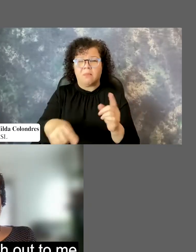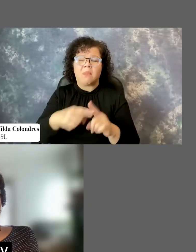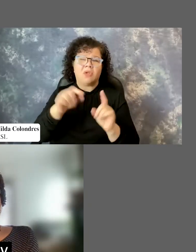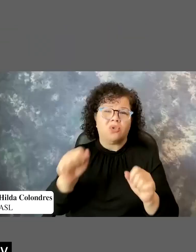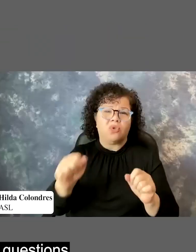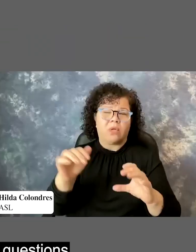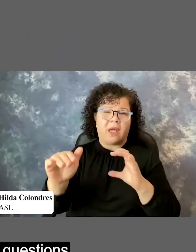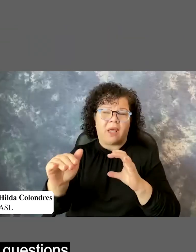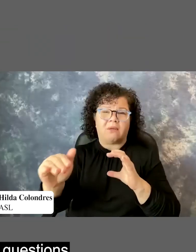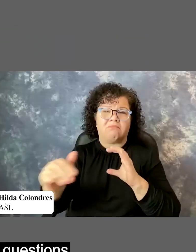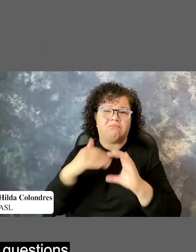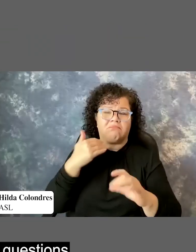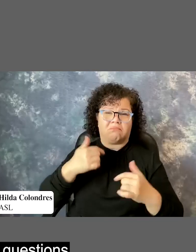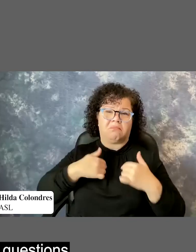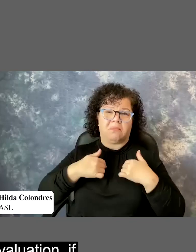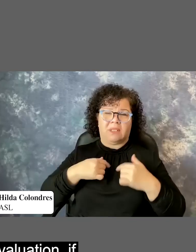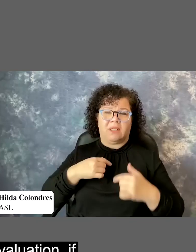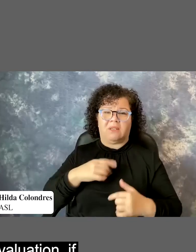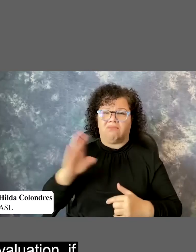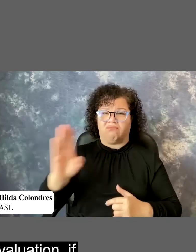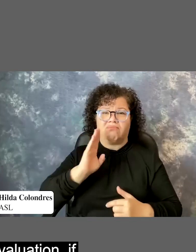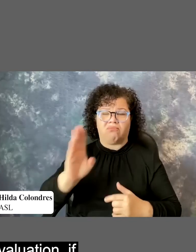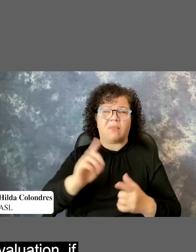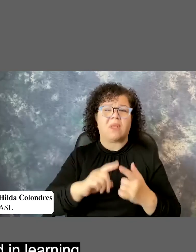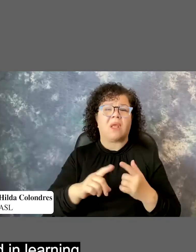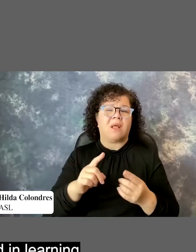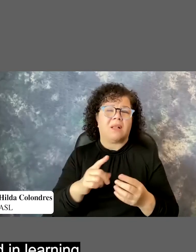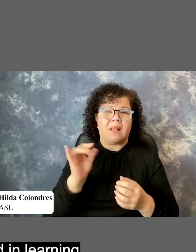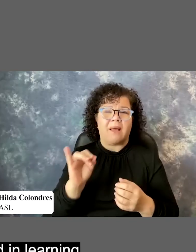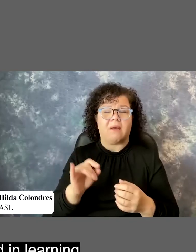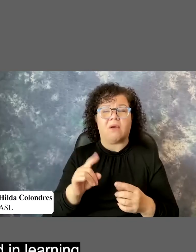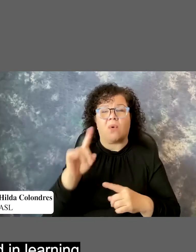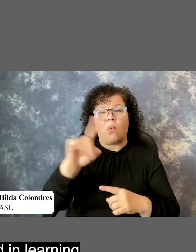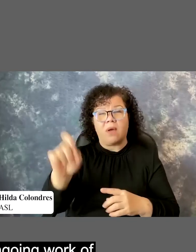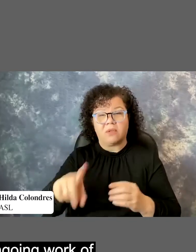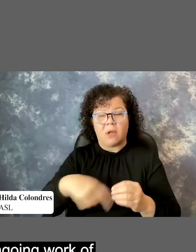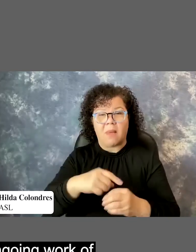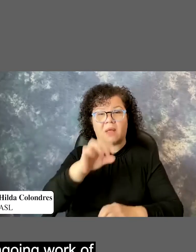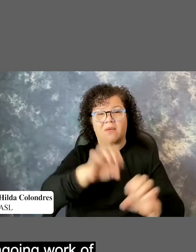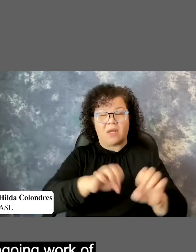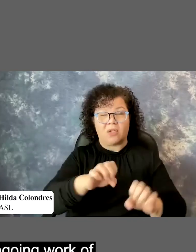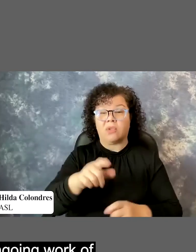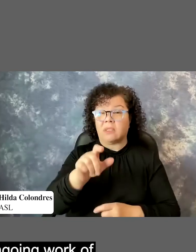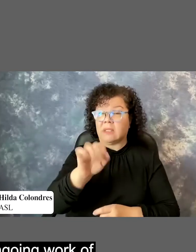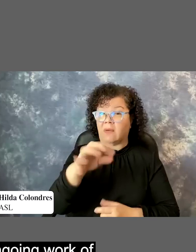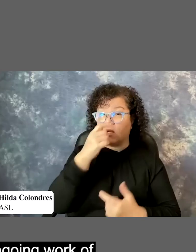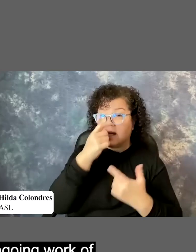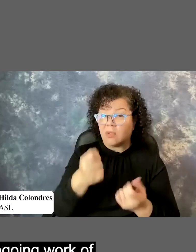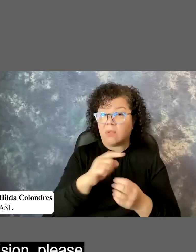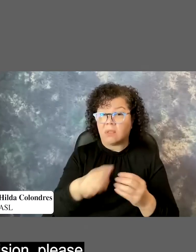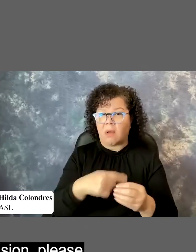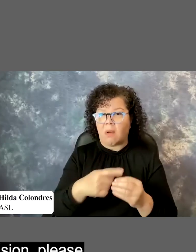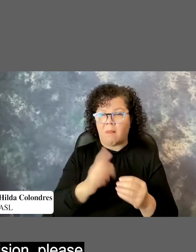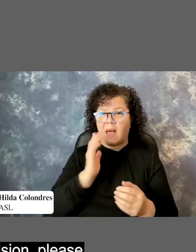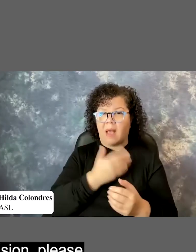me directly. That would be questions regarding the evaluation. If you're interested in learning more about the ongoing